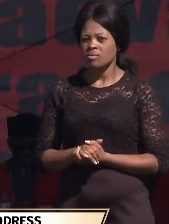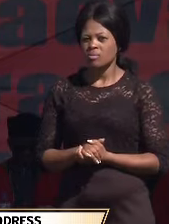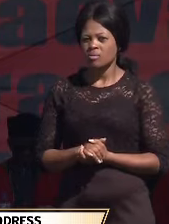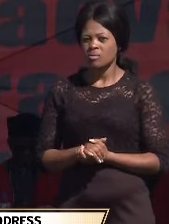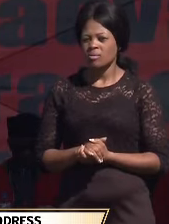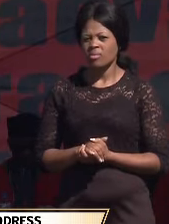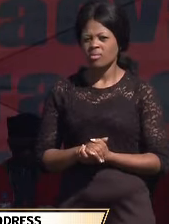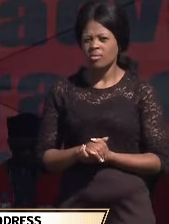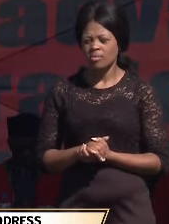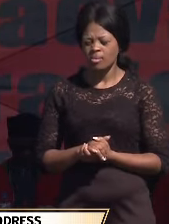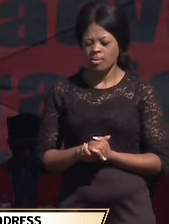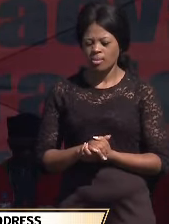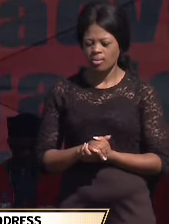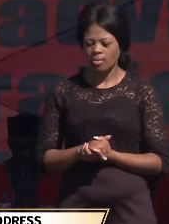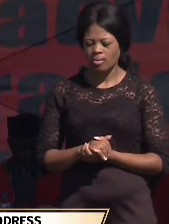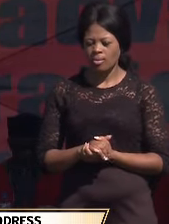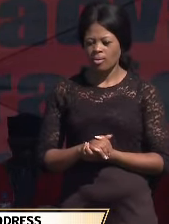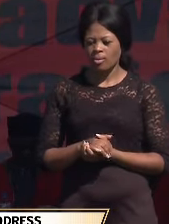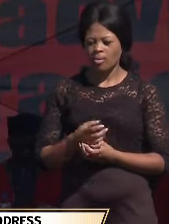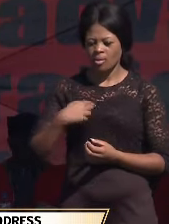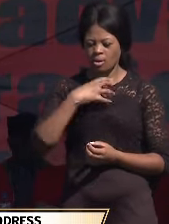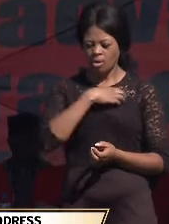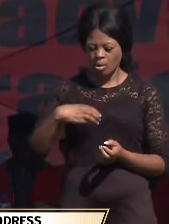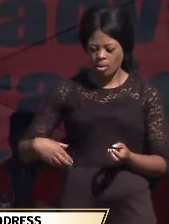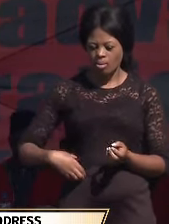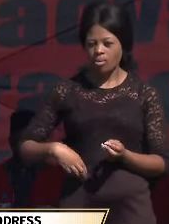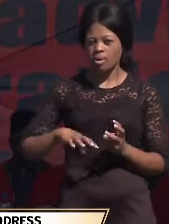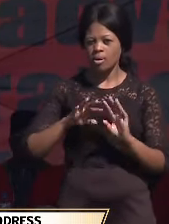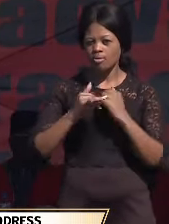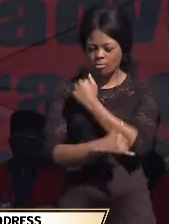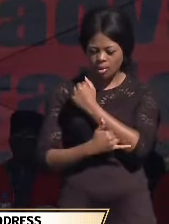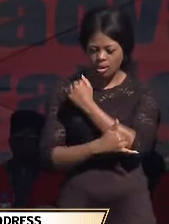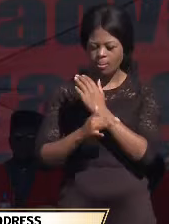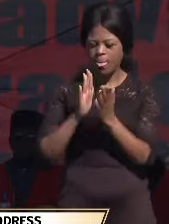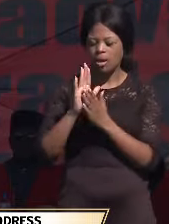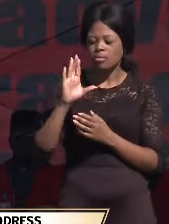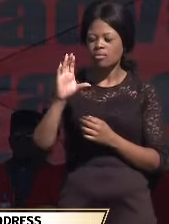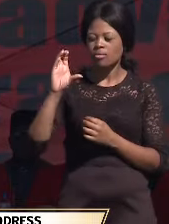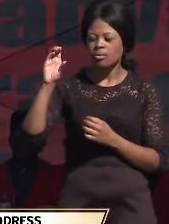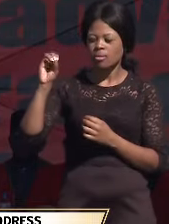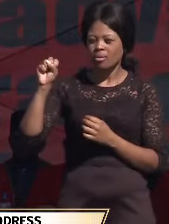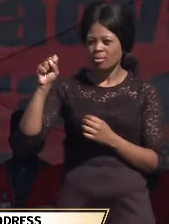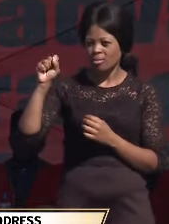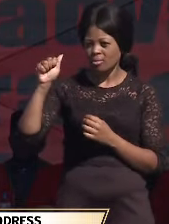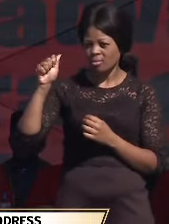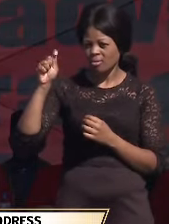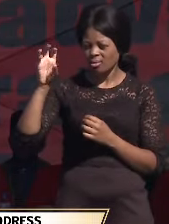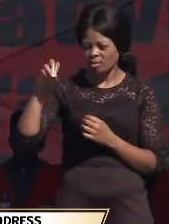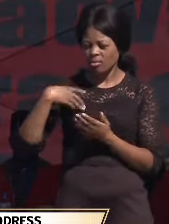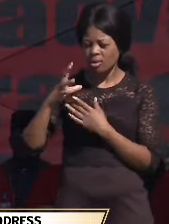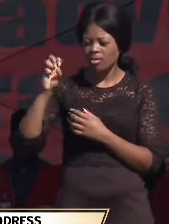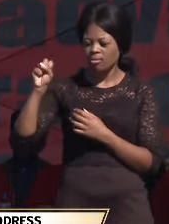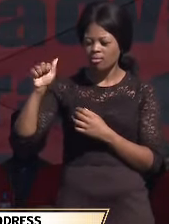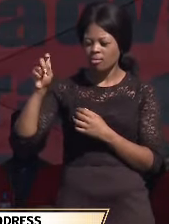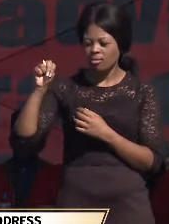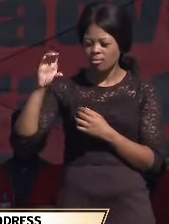Nevertheless, Comrade President, wezwe nokhosathu, nowesanku, we are glad that